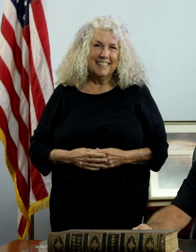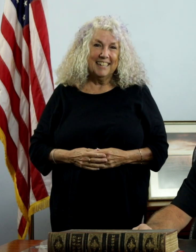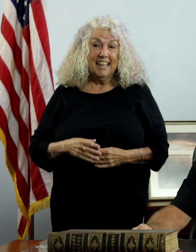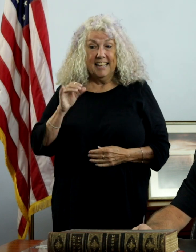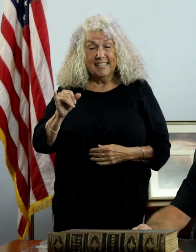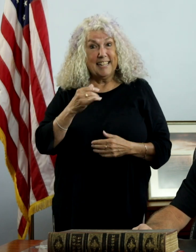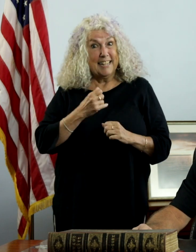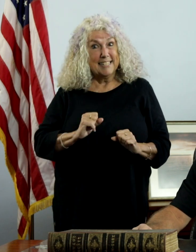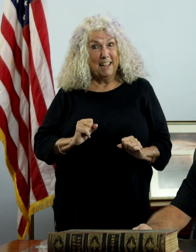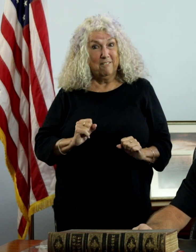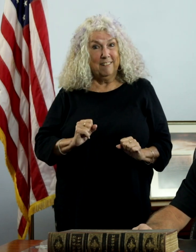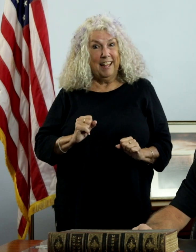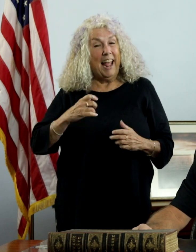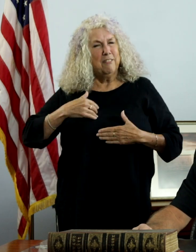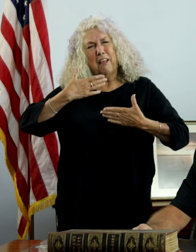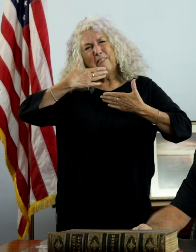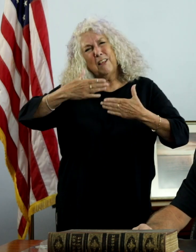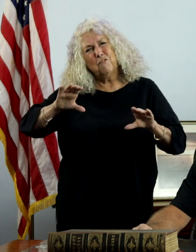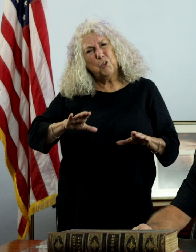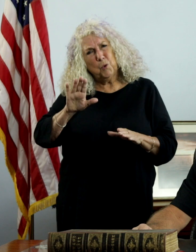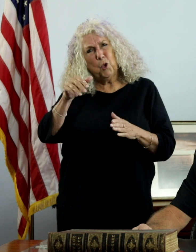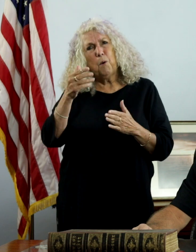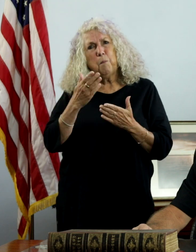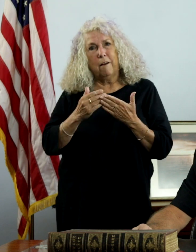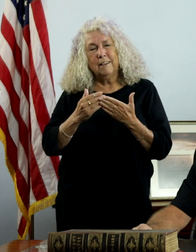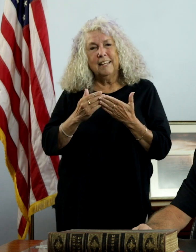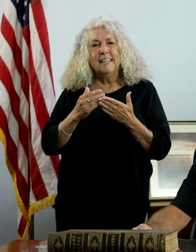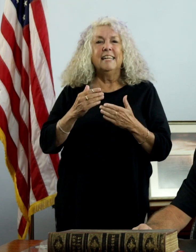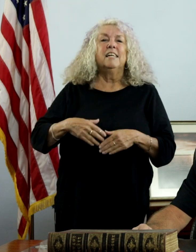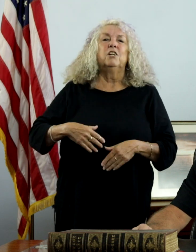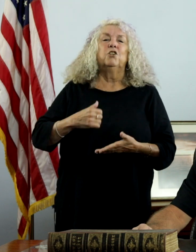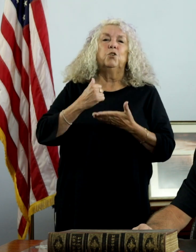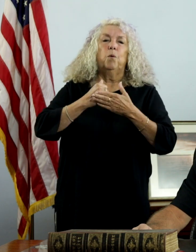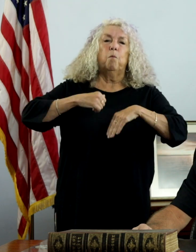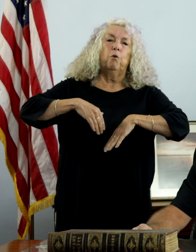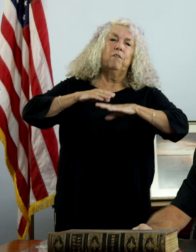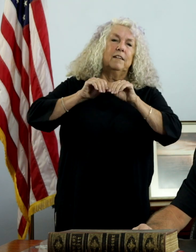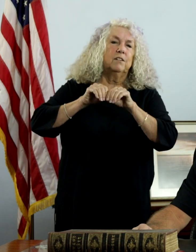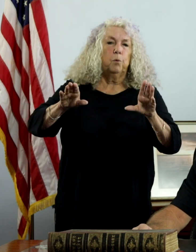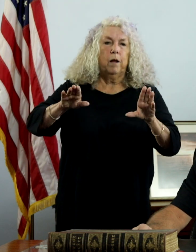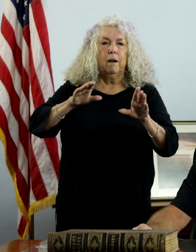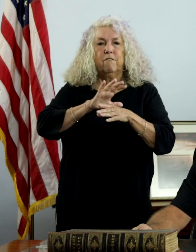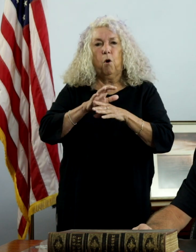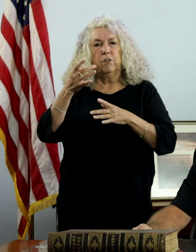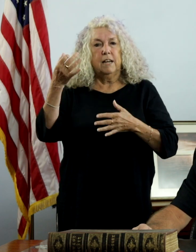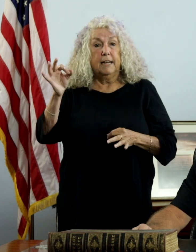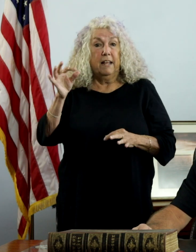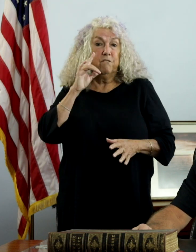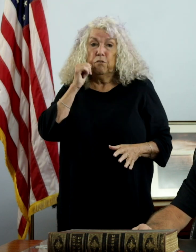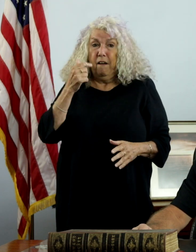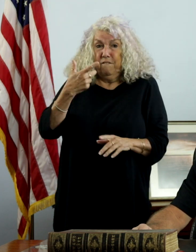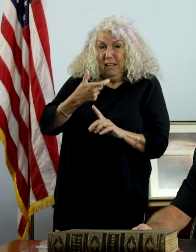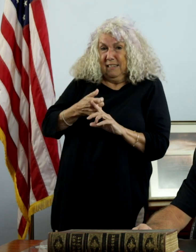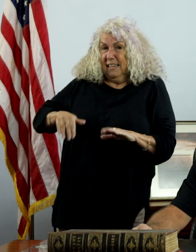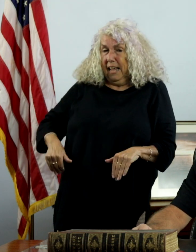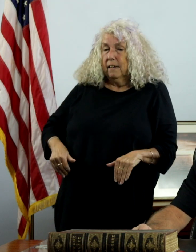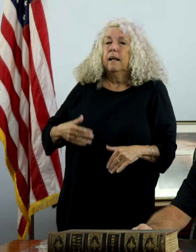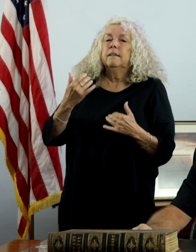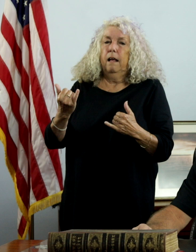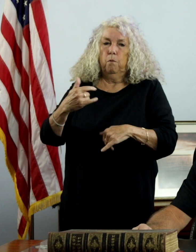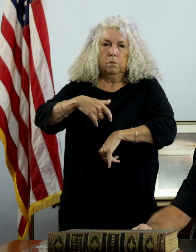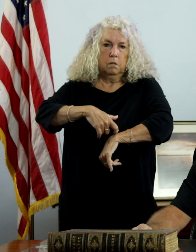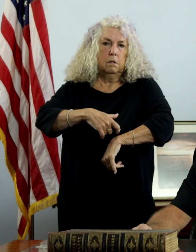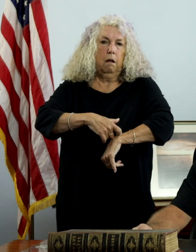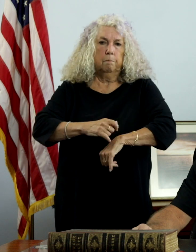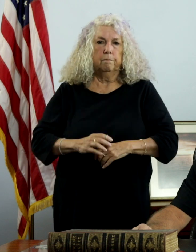Stay safe and healthy, and thank you for doing your part to help prevent the spread of COVID-19. If you haven't been vaccinated, now is the